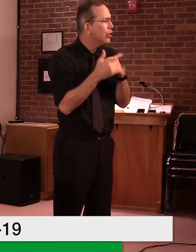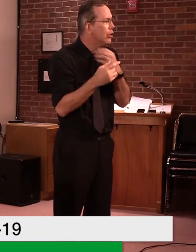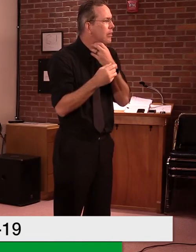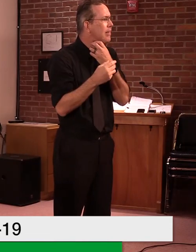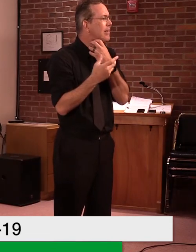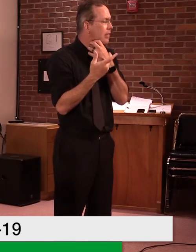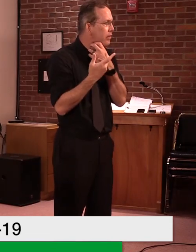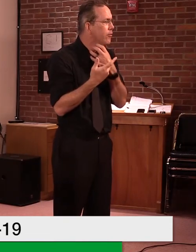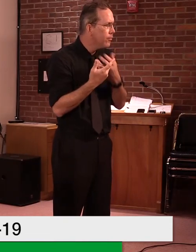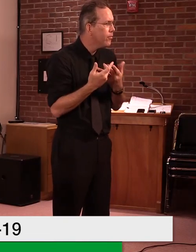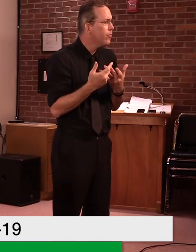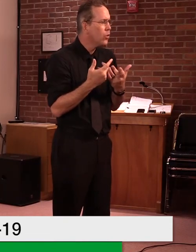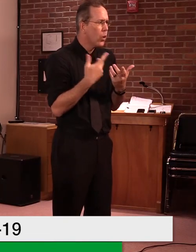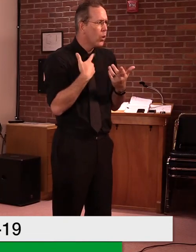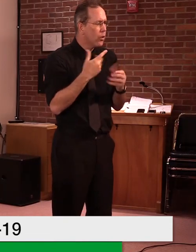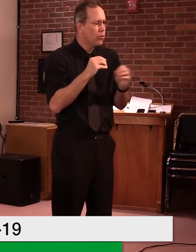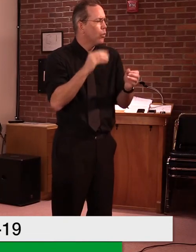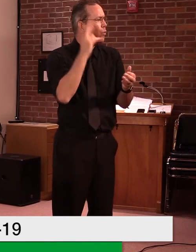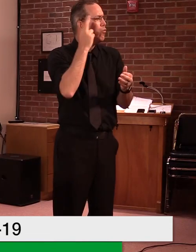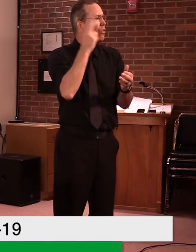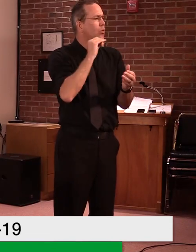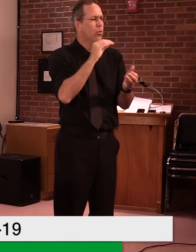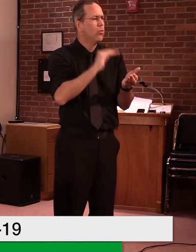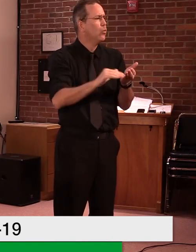on December 6th or 7th, I believe.